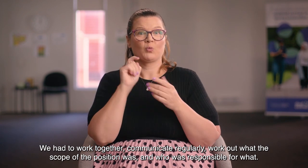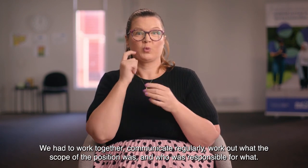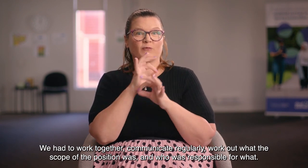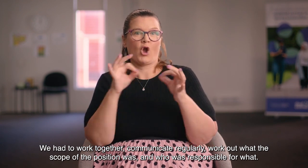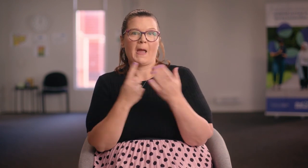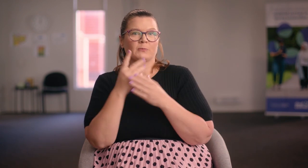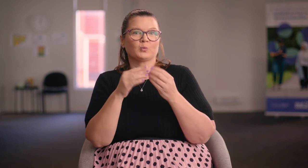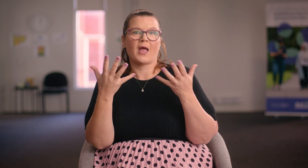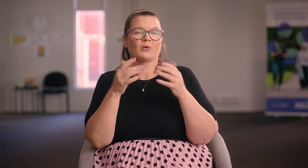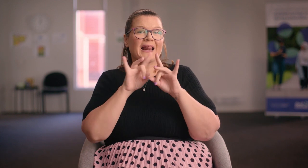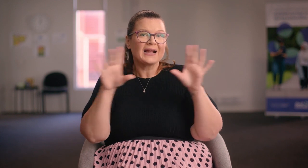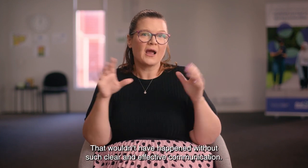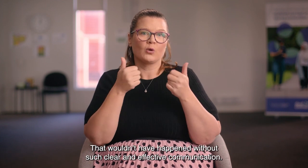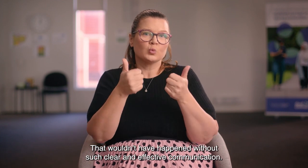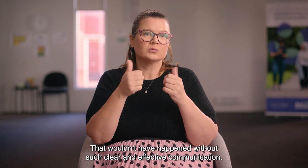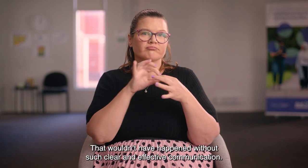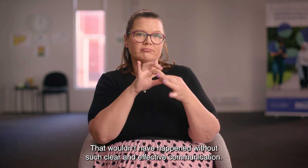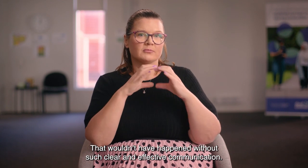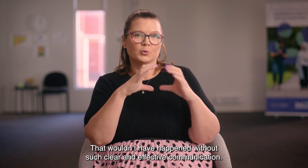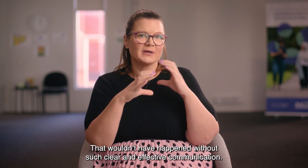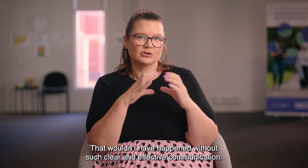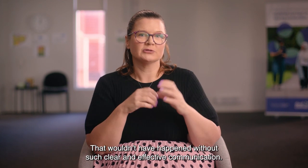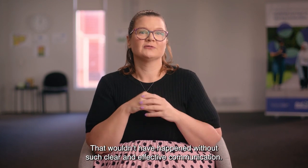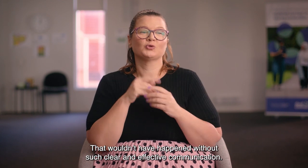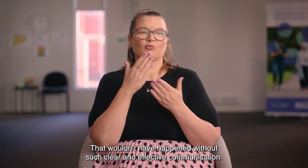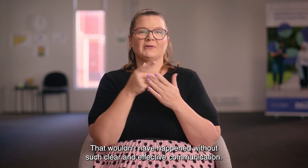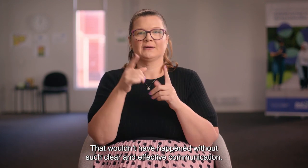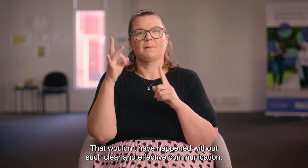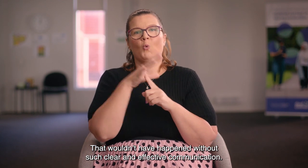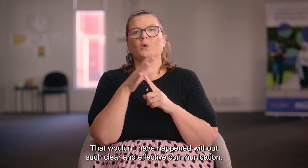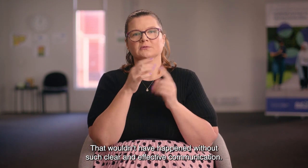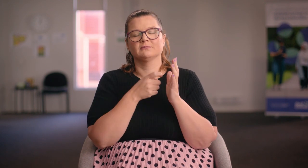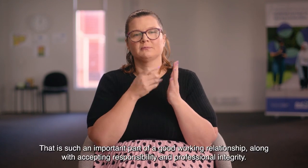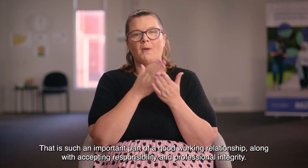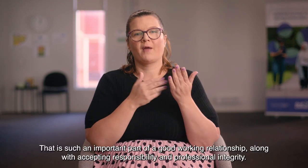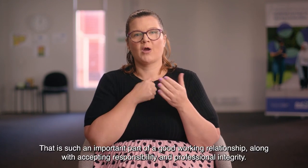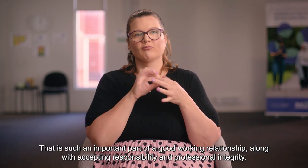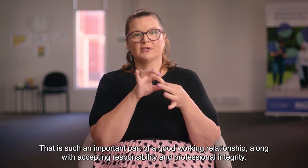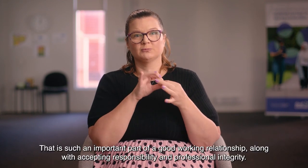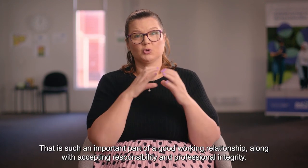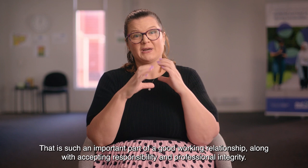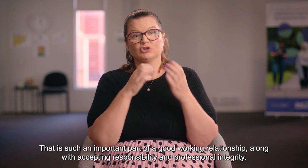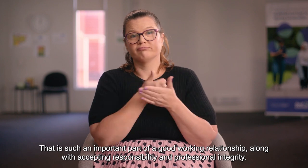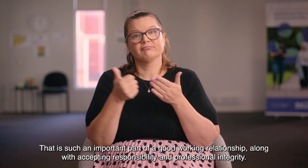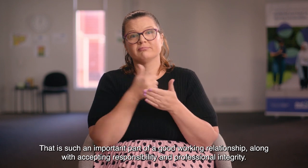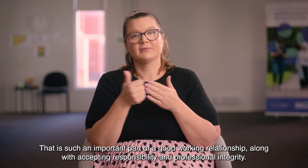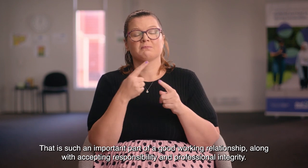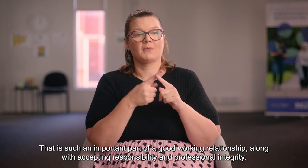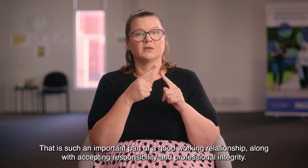what. That wouldn't have happened without such clear and effective communication. That is such an important part of a good working